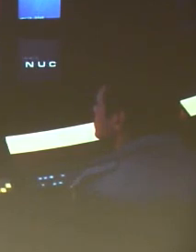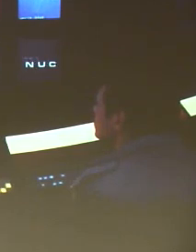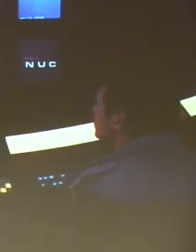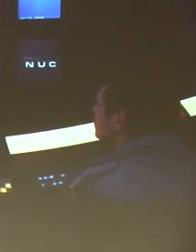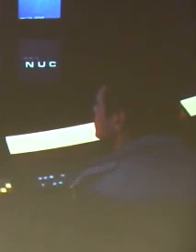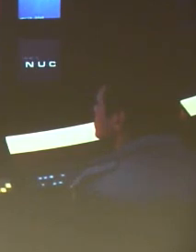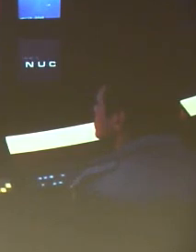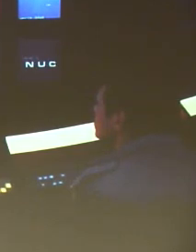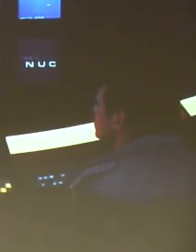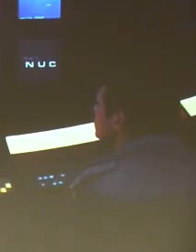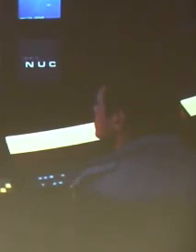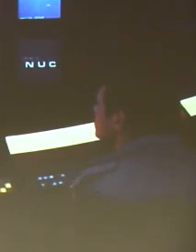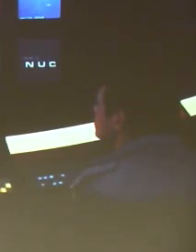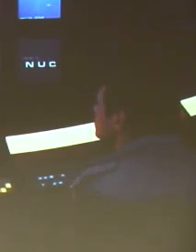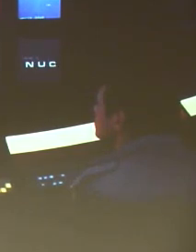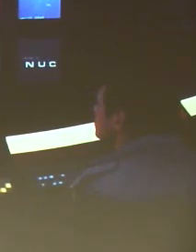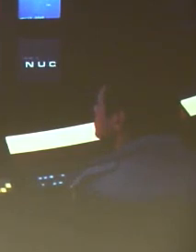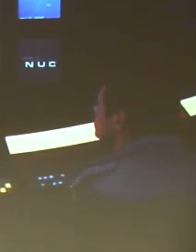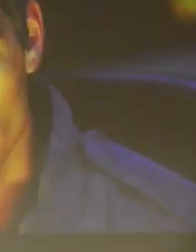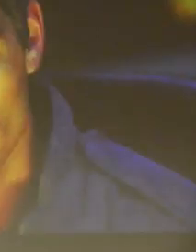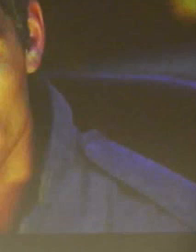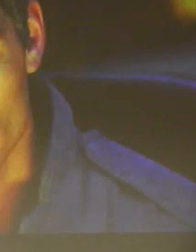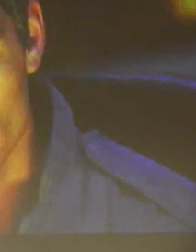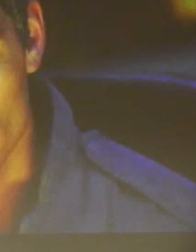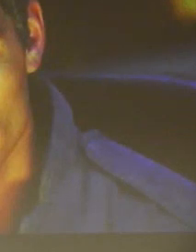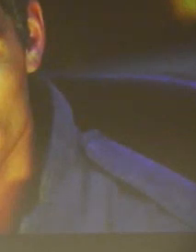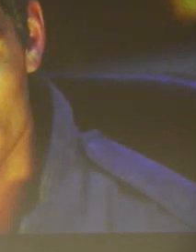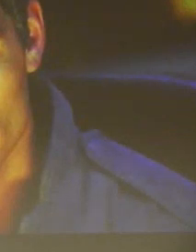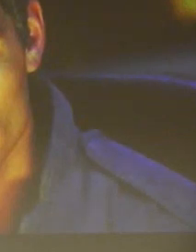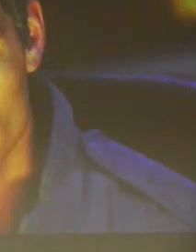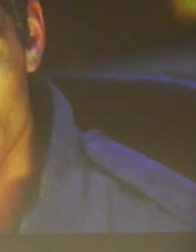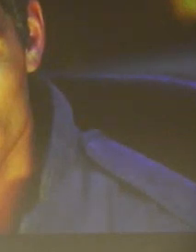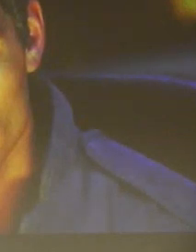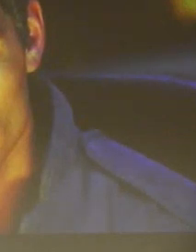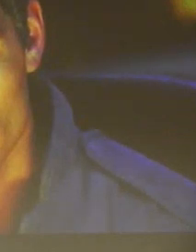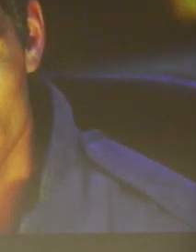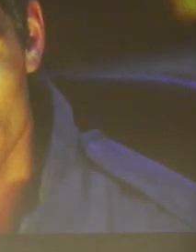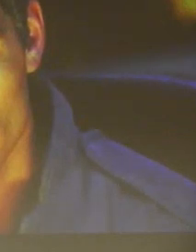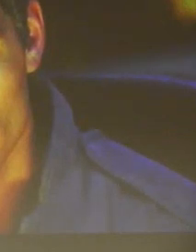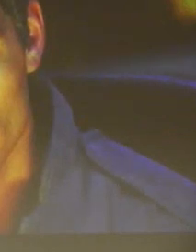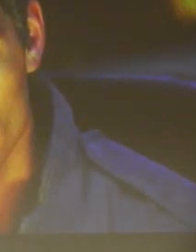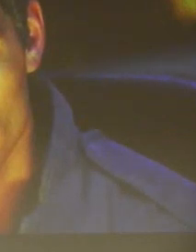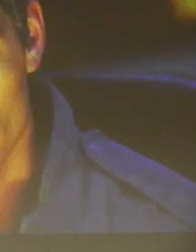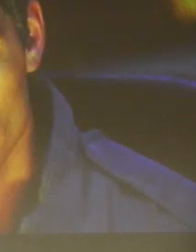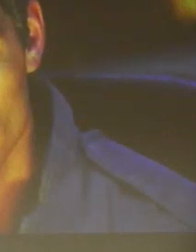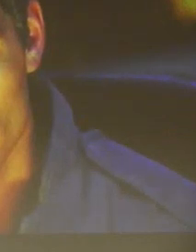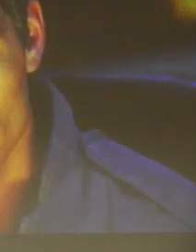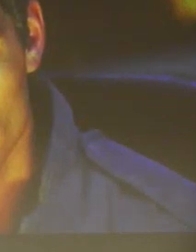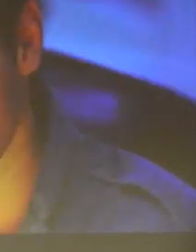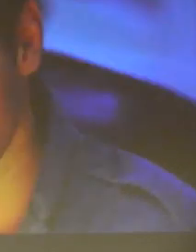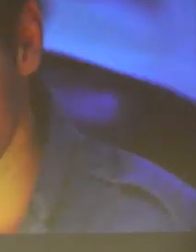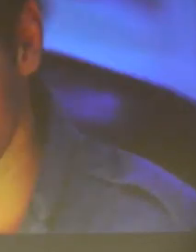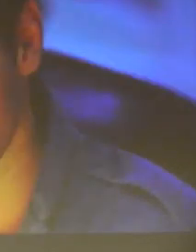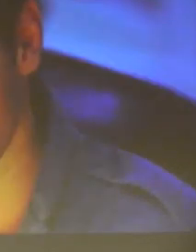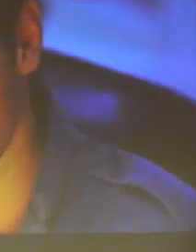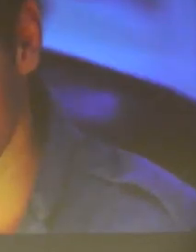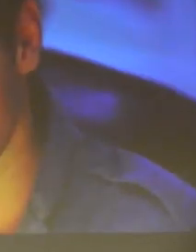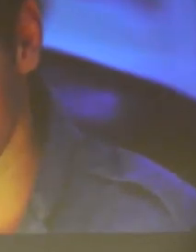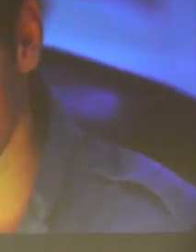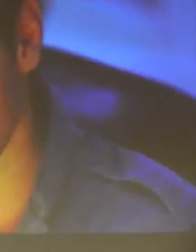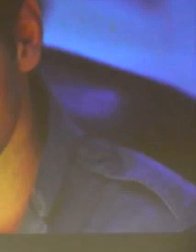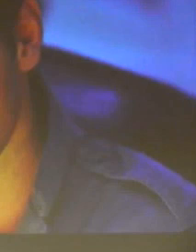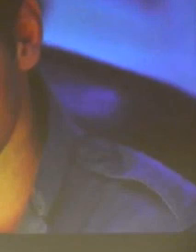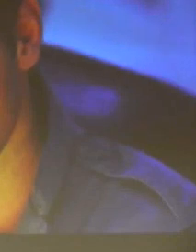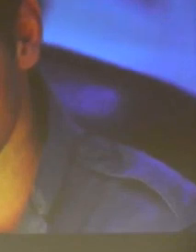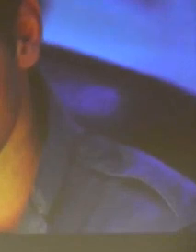only be attributable to human error. This sort of thing has cropped up before, and it has